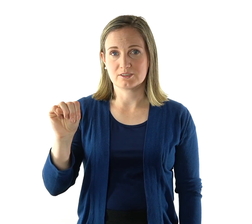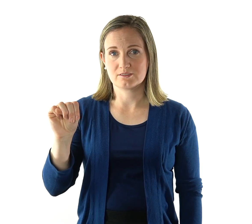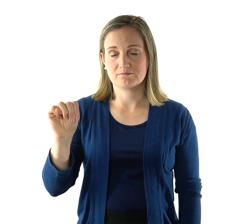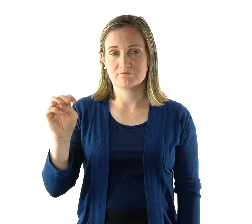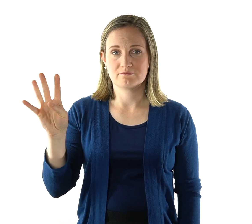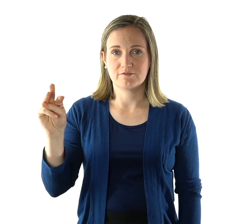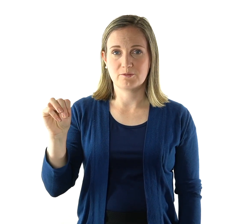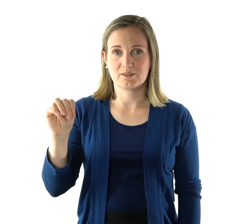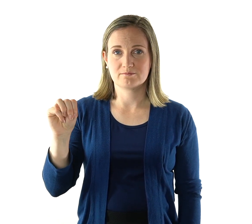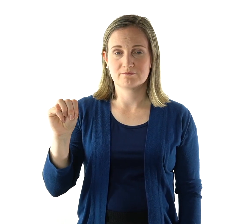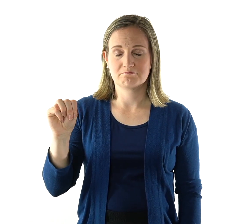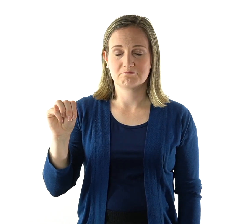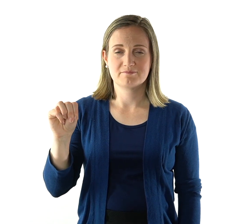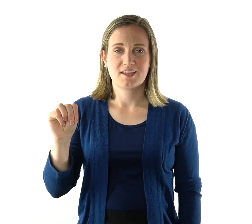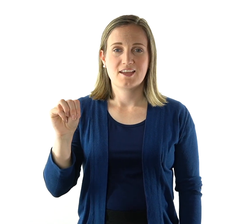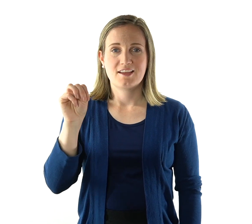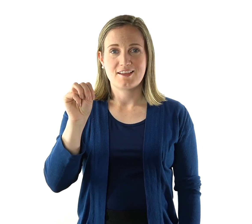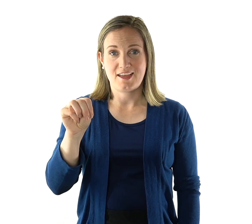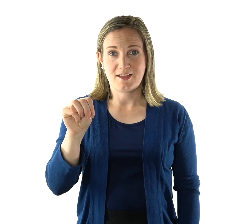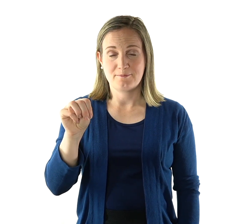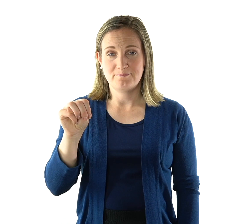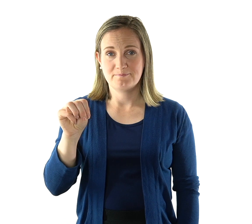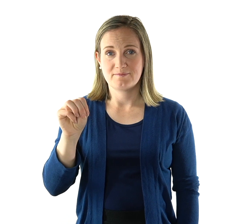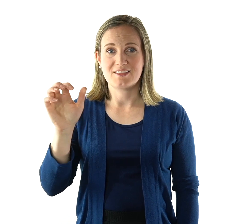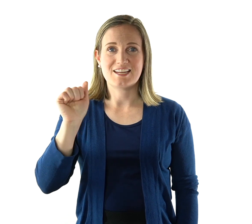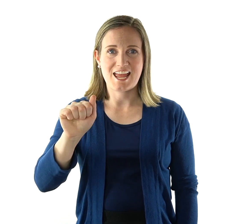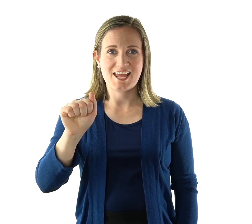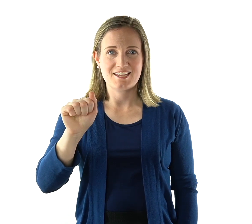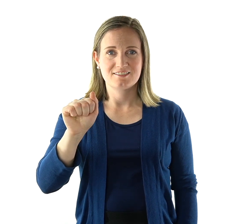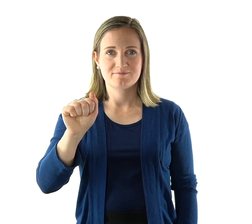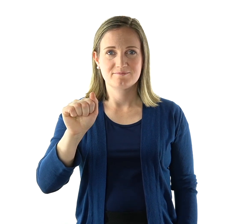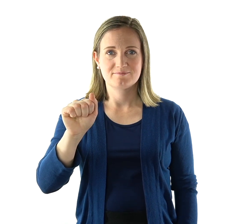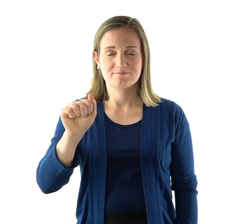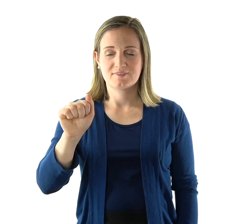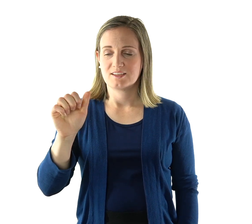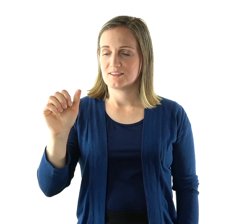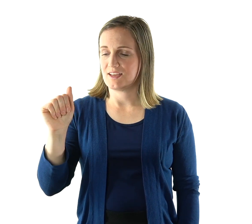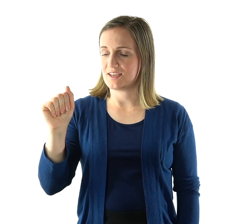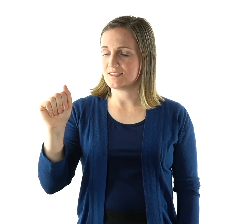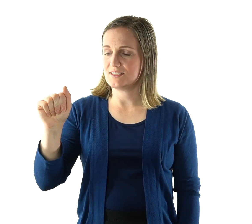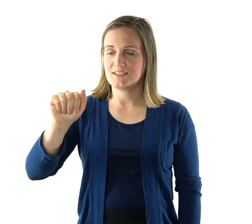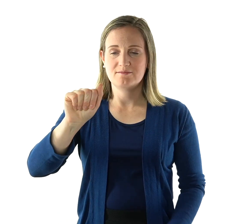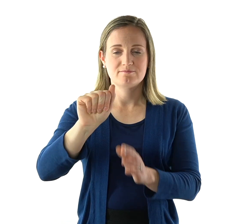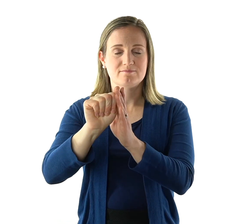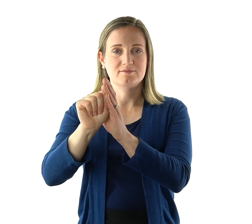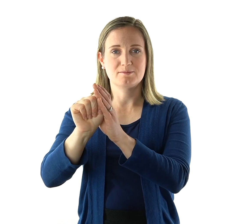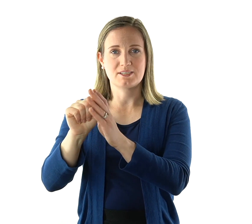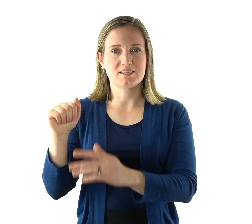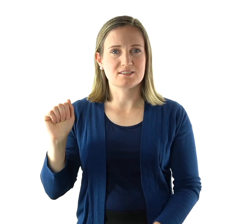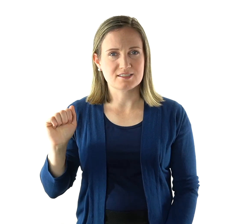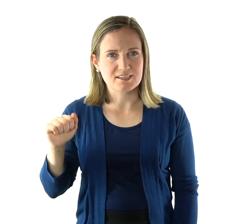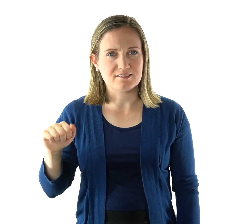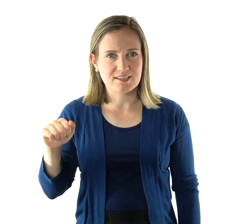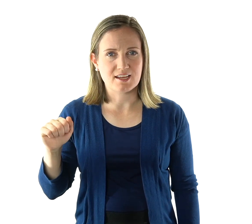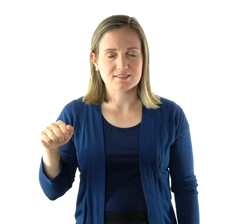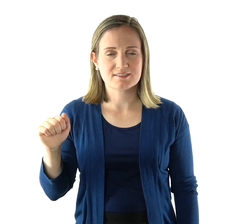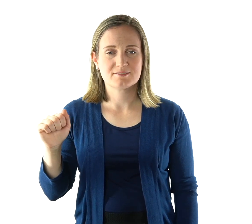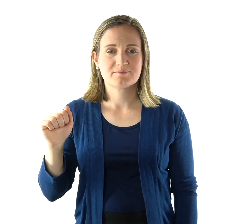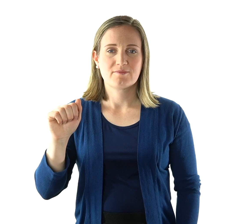works if you want. M and then A. A is easy. Thumbs like this, it's like yes.